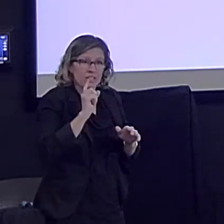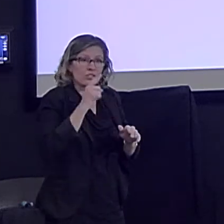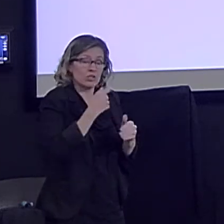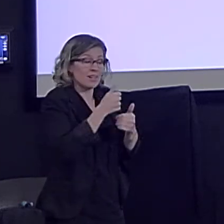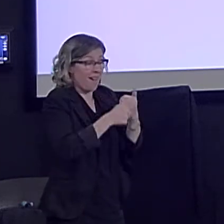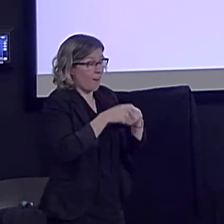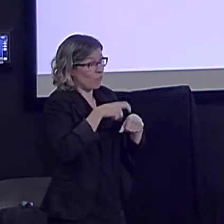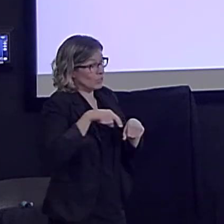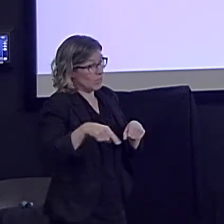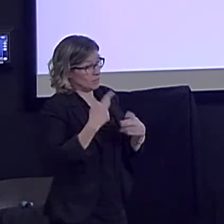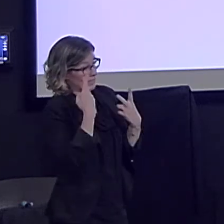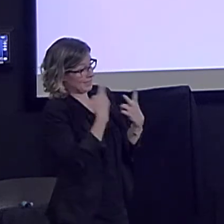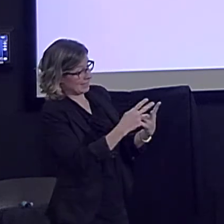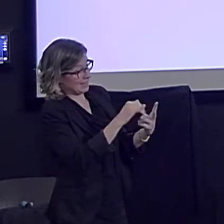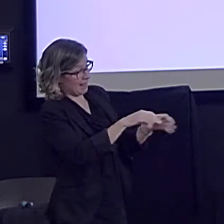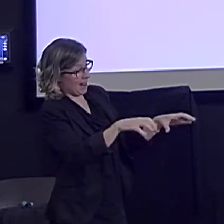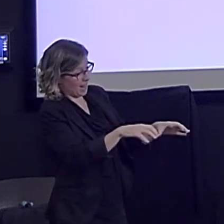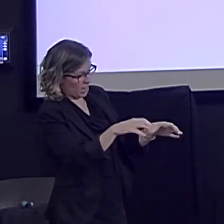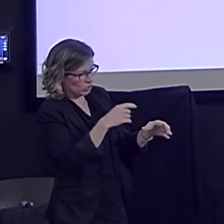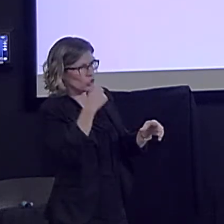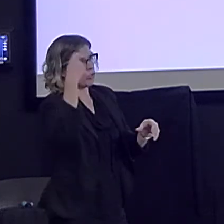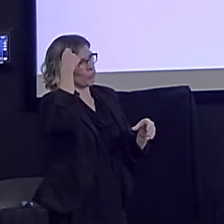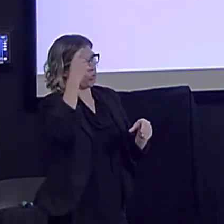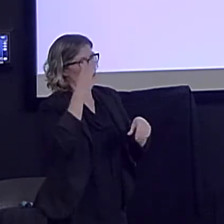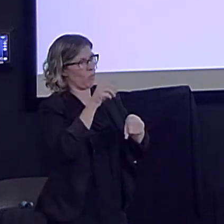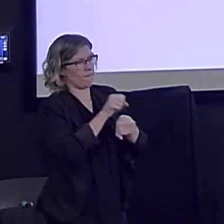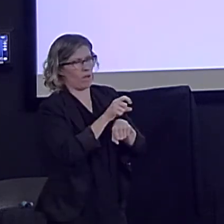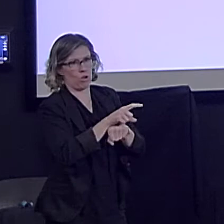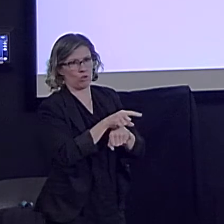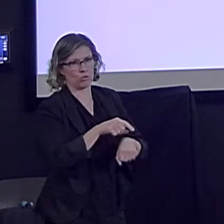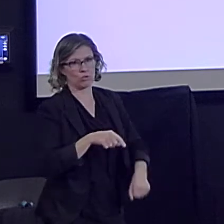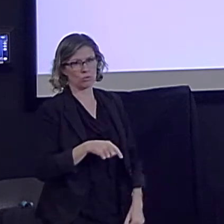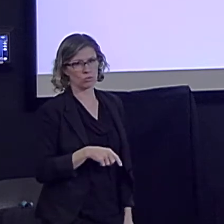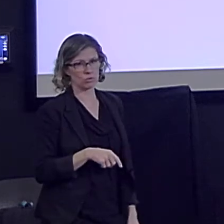type of action, there is a discharge in the brain of the